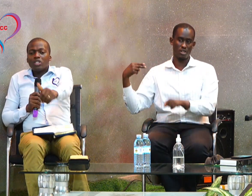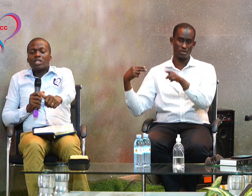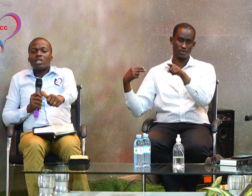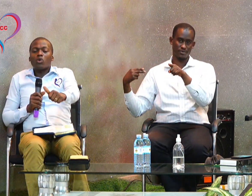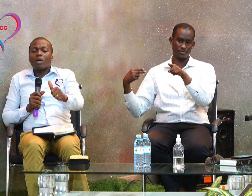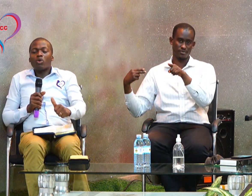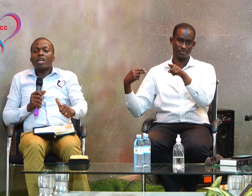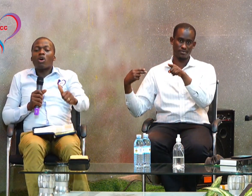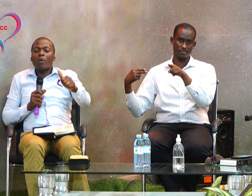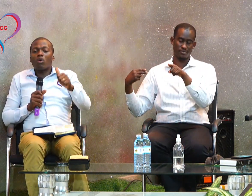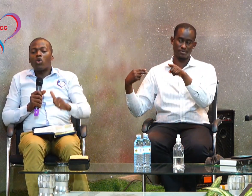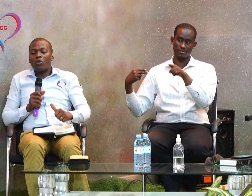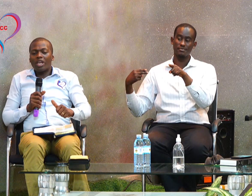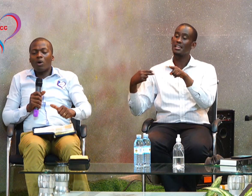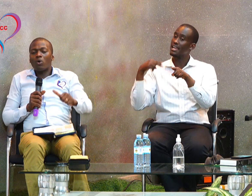You're